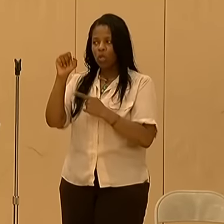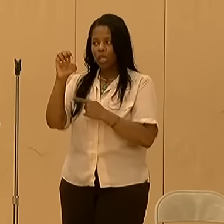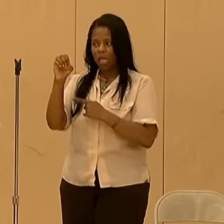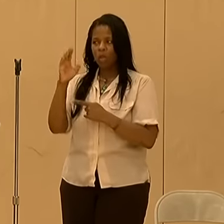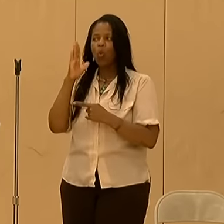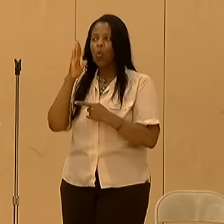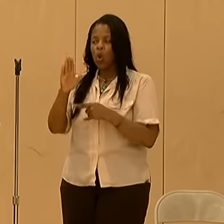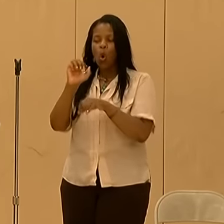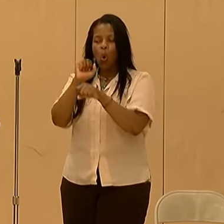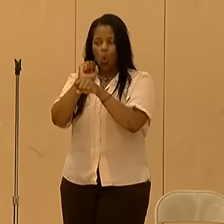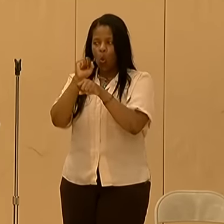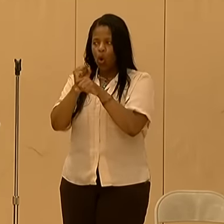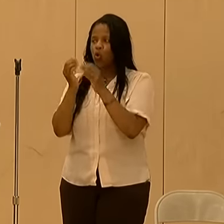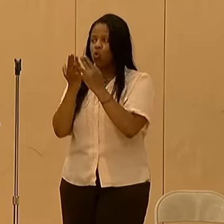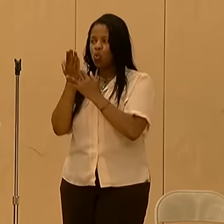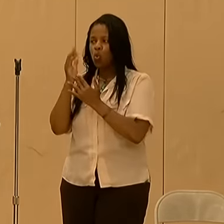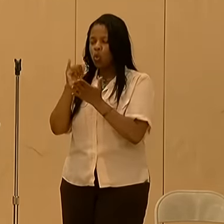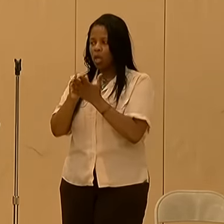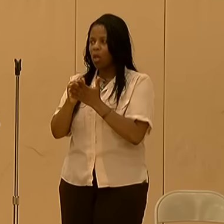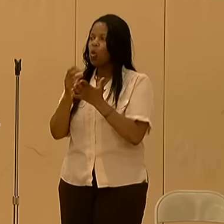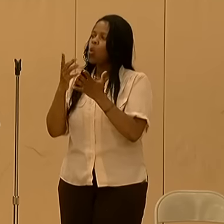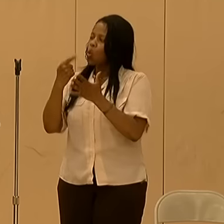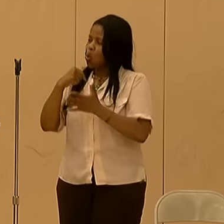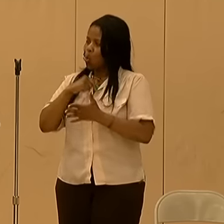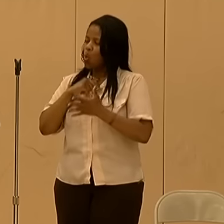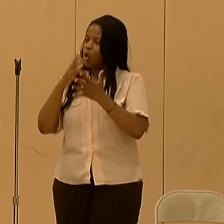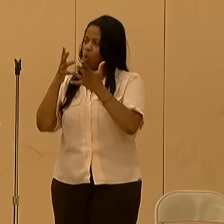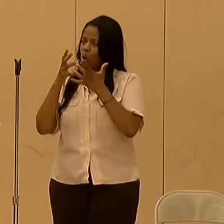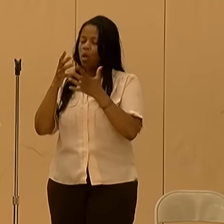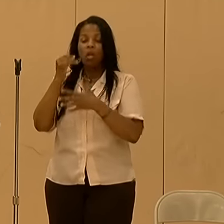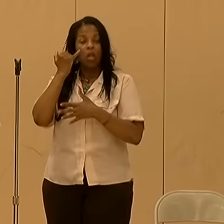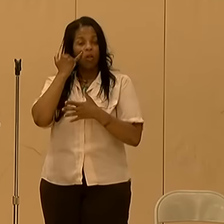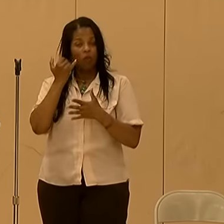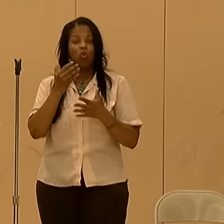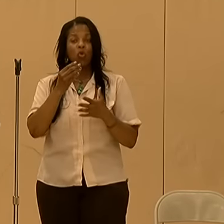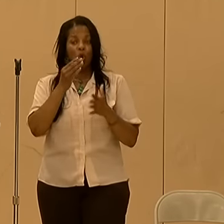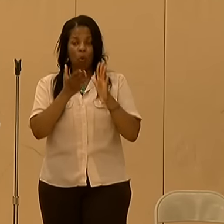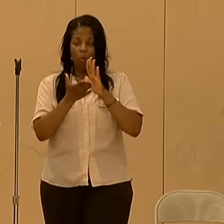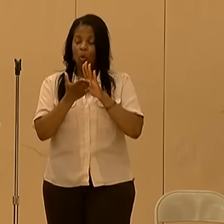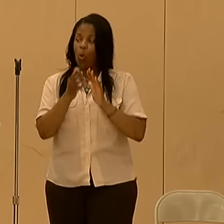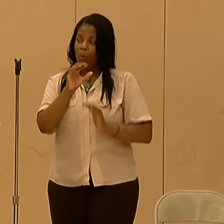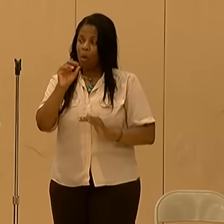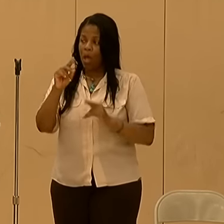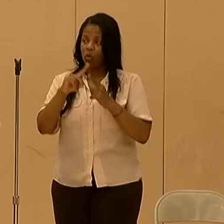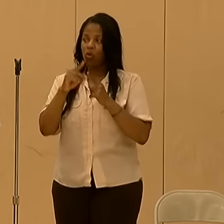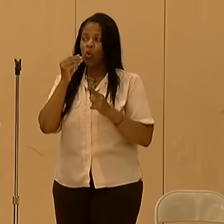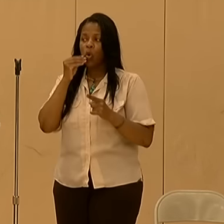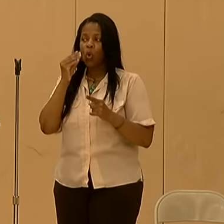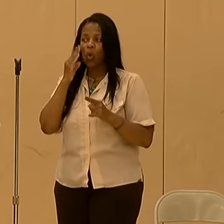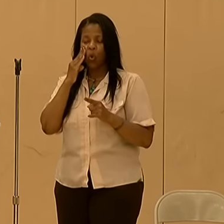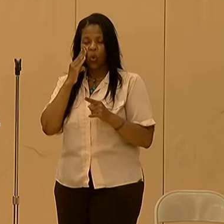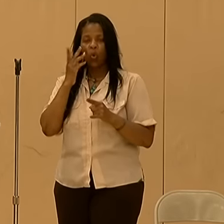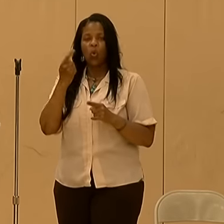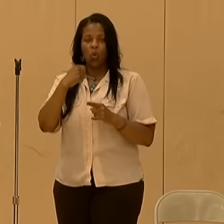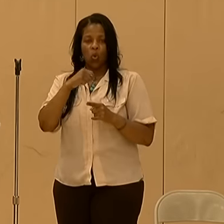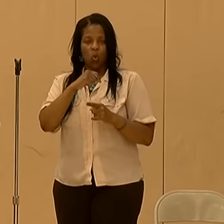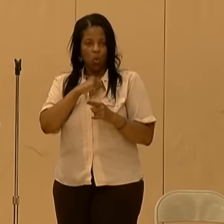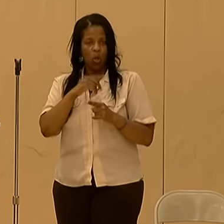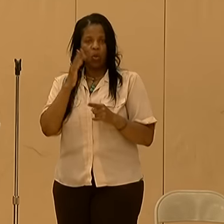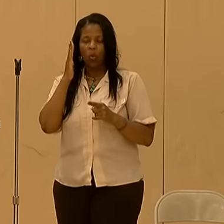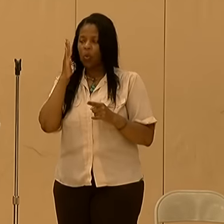through that problem with you. Yes, we want, if your home is the one being repopulated, yes, I'm sure they will